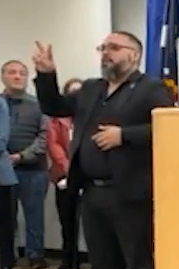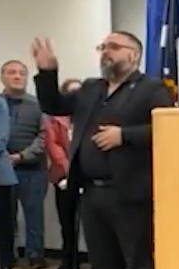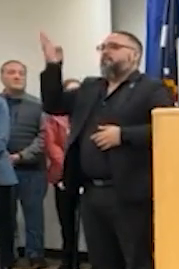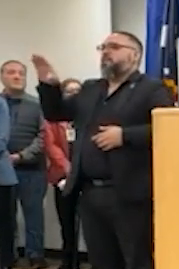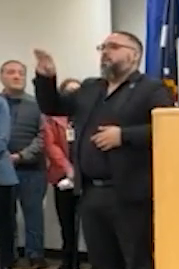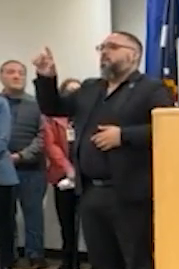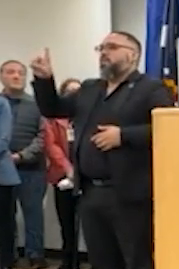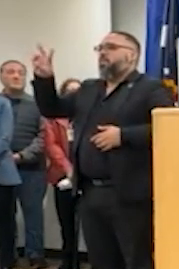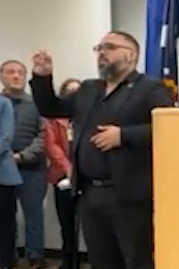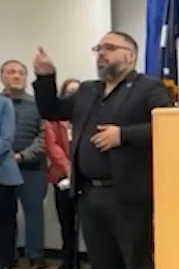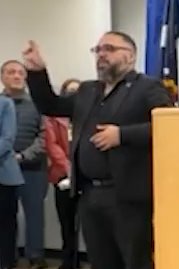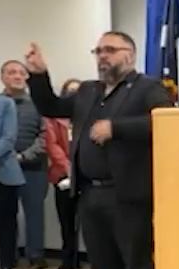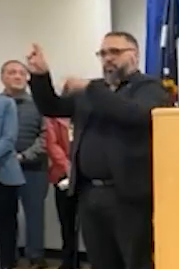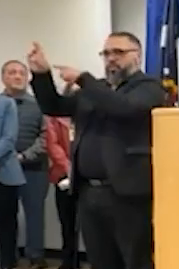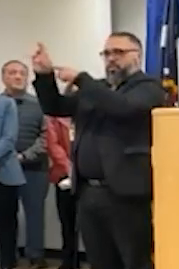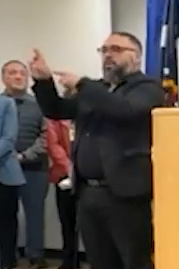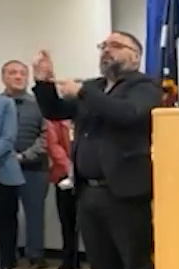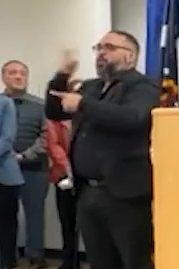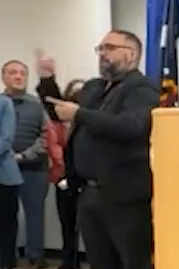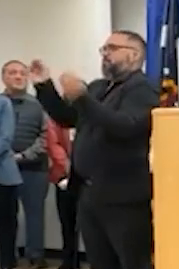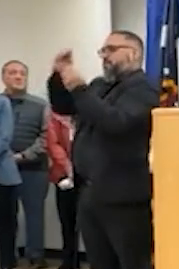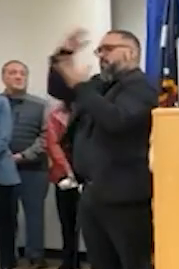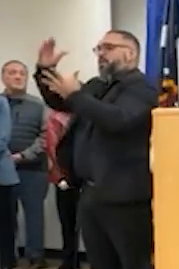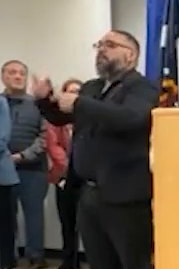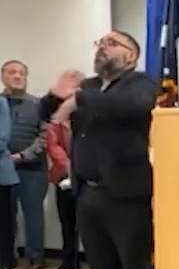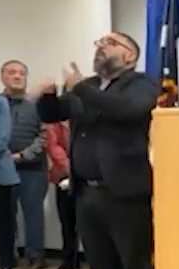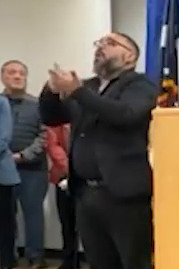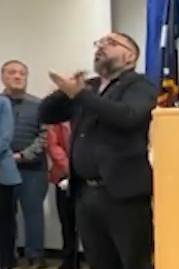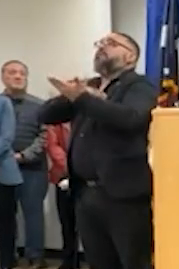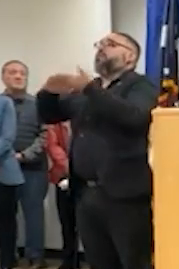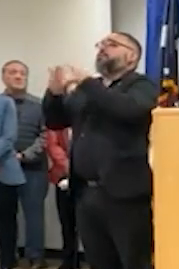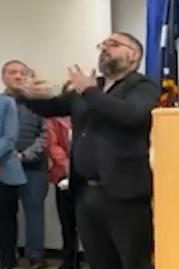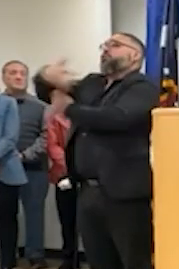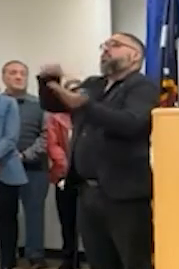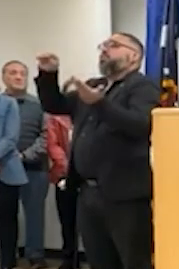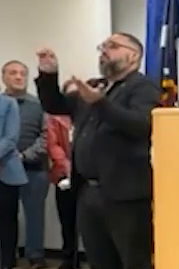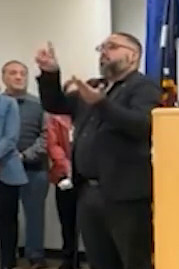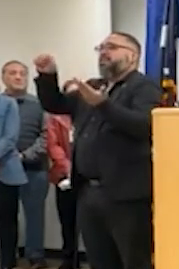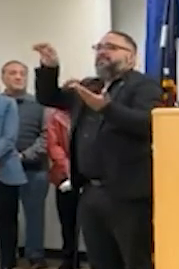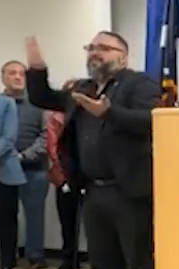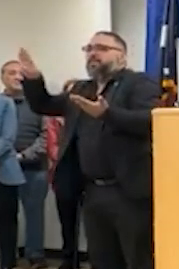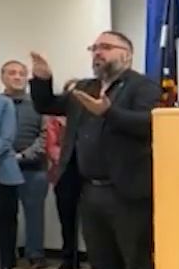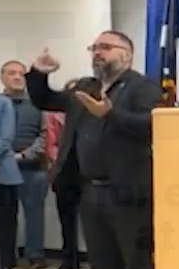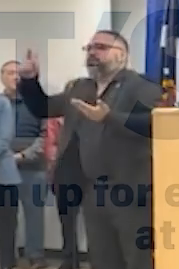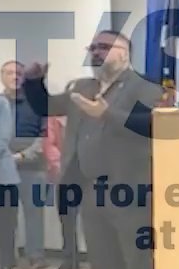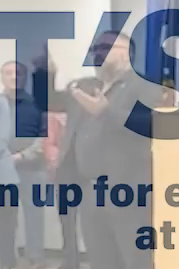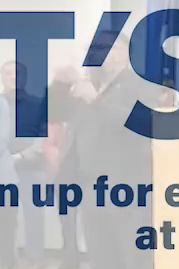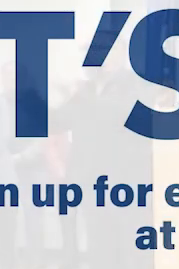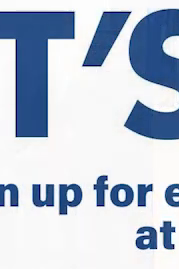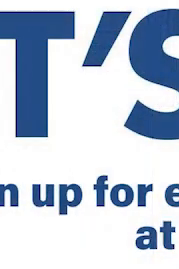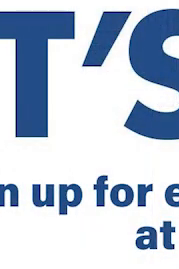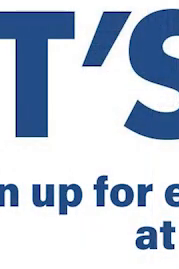sa.gov/cold weather is going to be your resource for all key updates. Follow along on all the city's social media, and please stay safe, stay warm. Thank you.